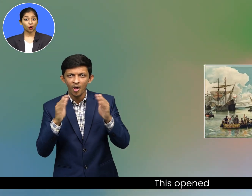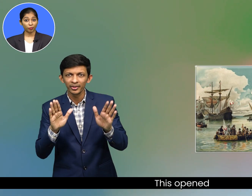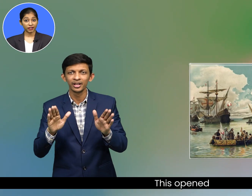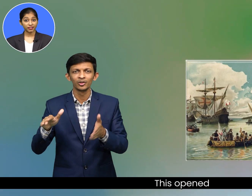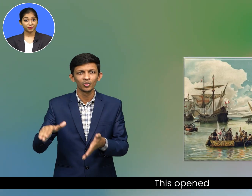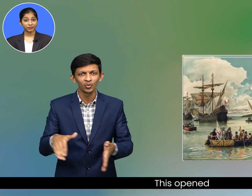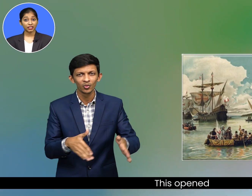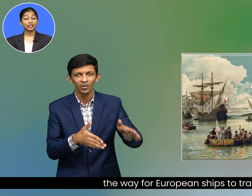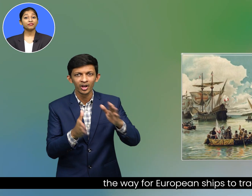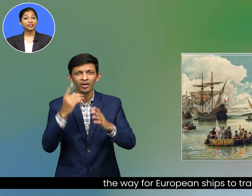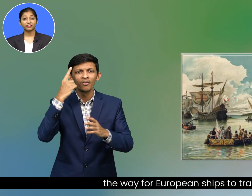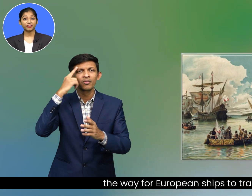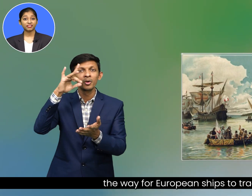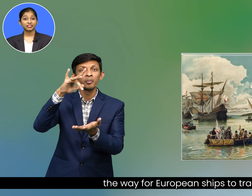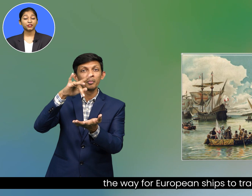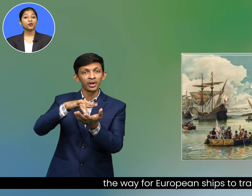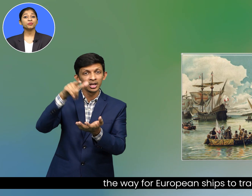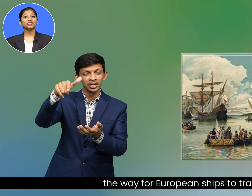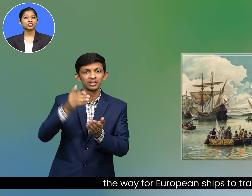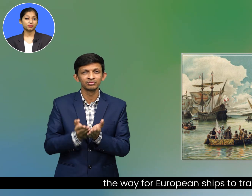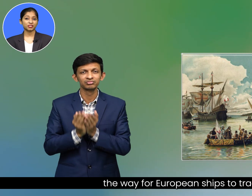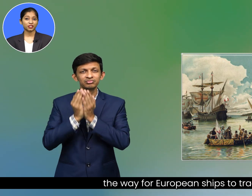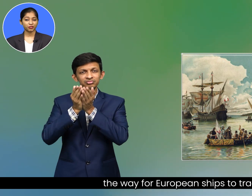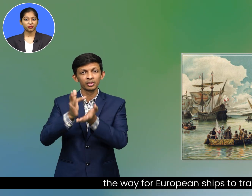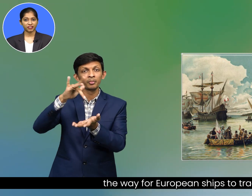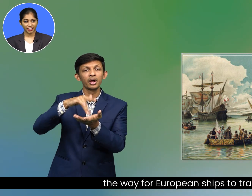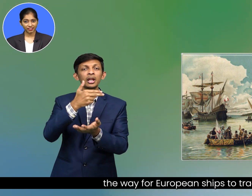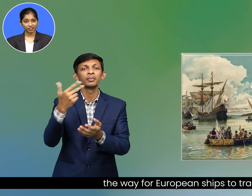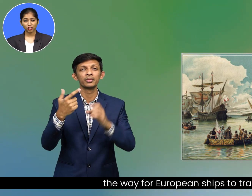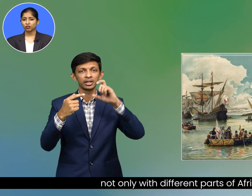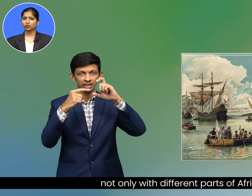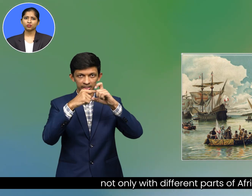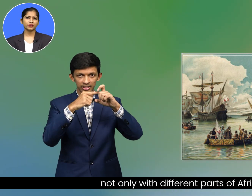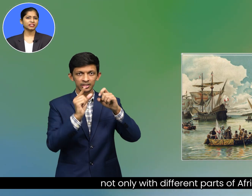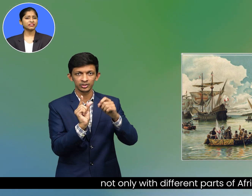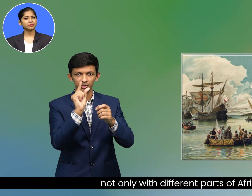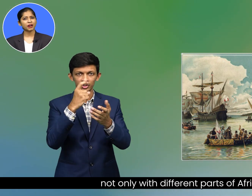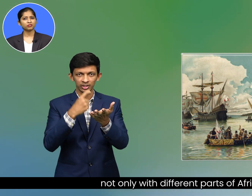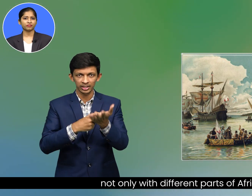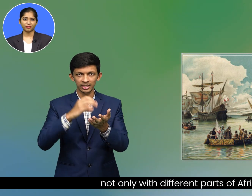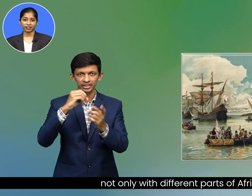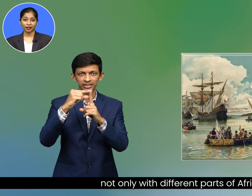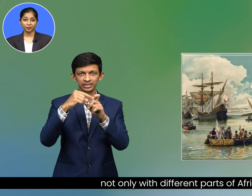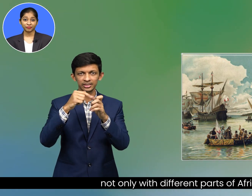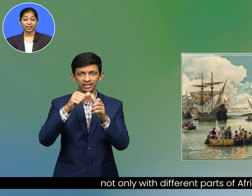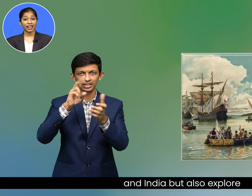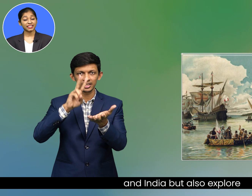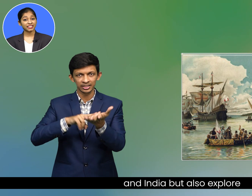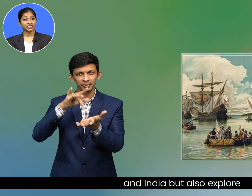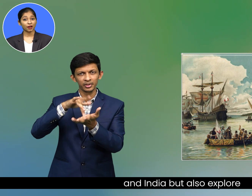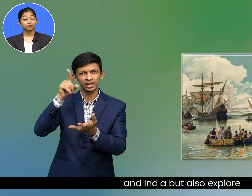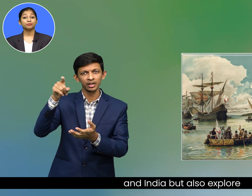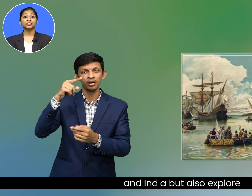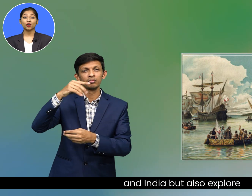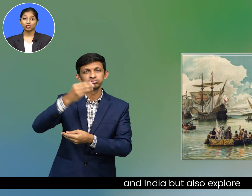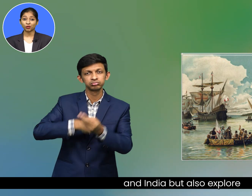This opened the way for European ships to trade not only with different parts of Africa and